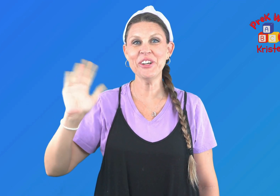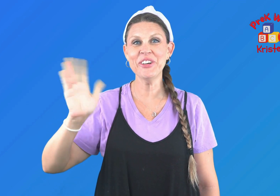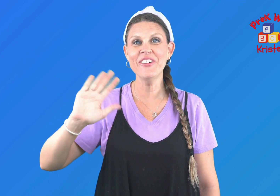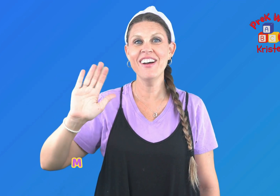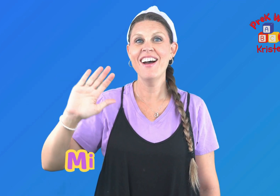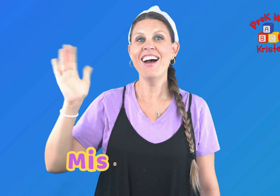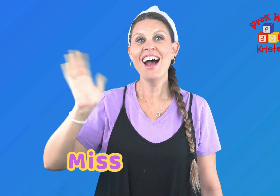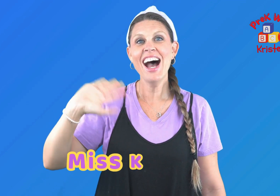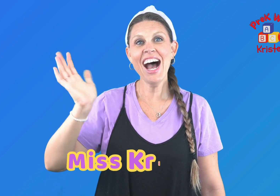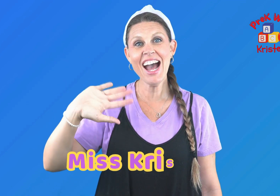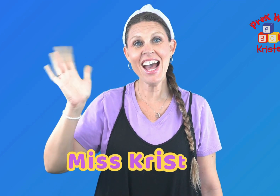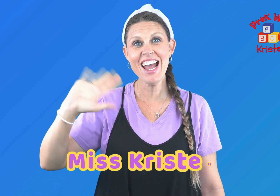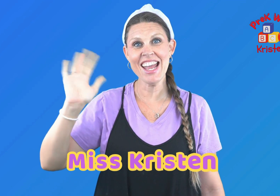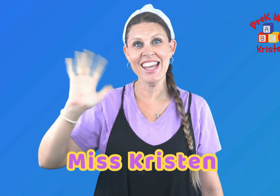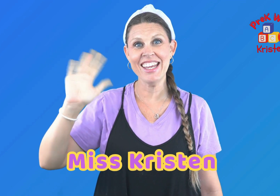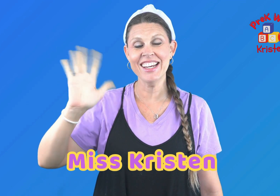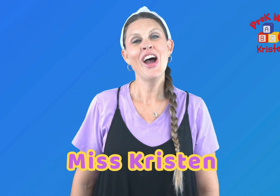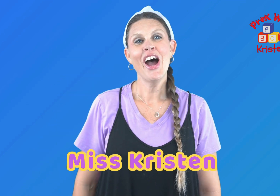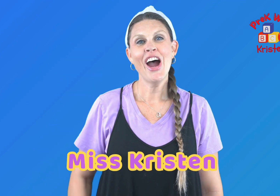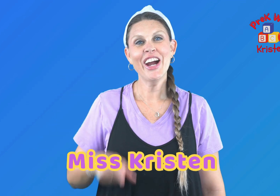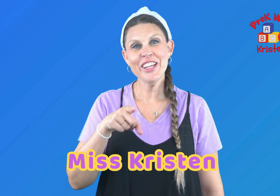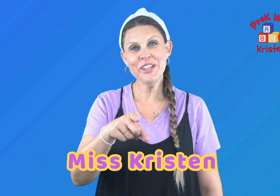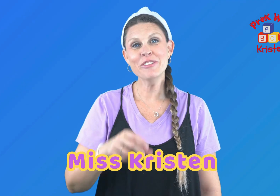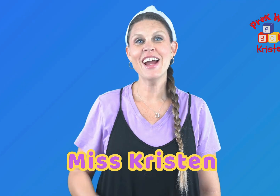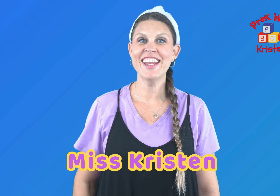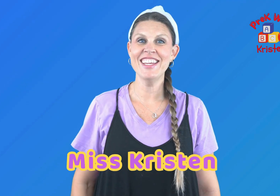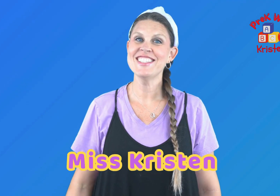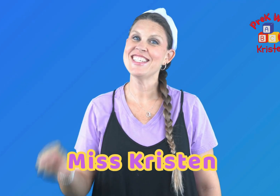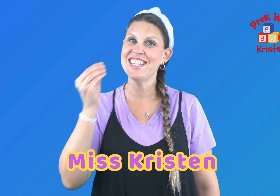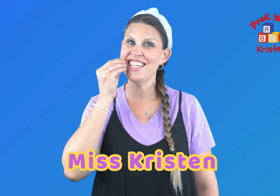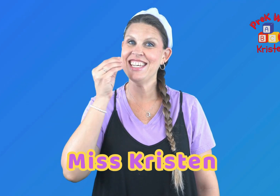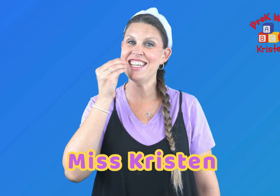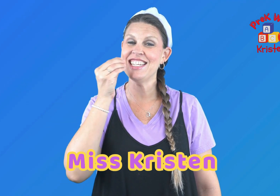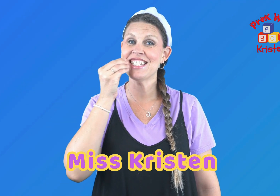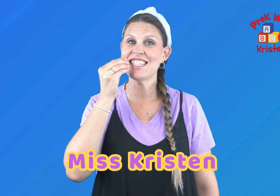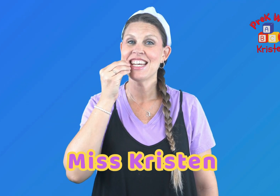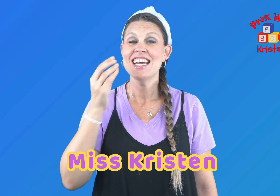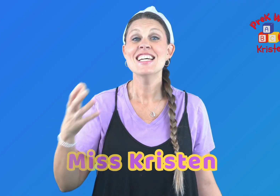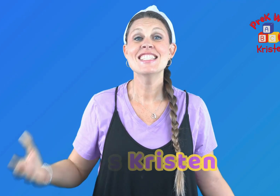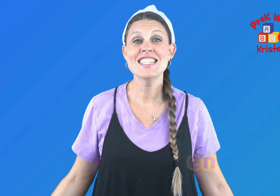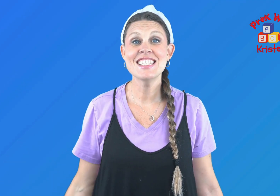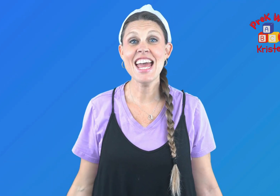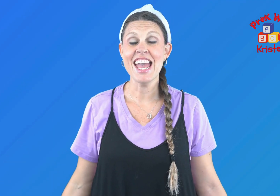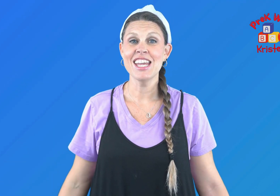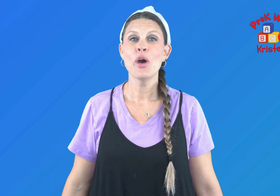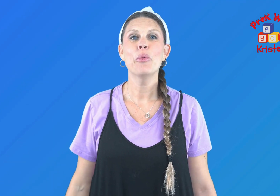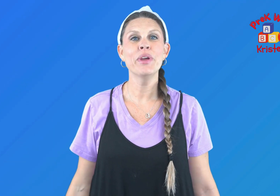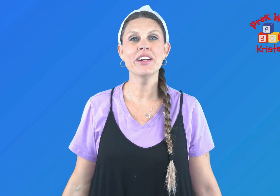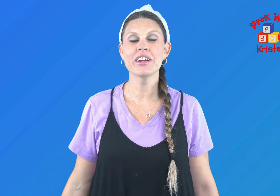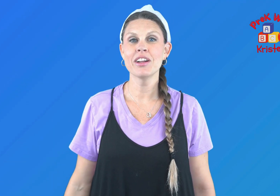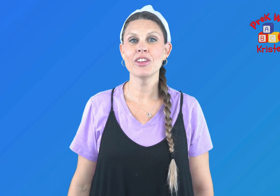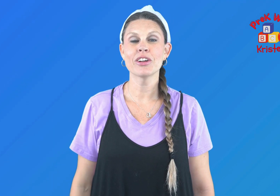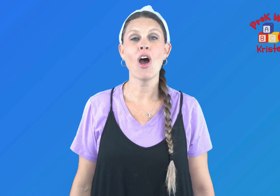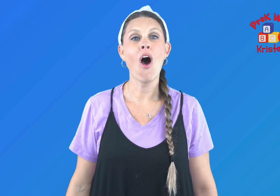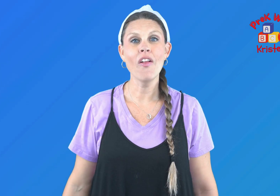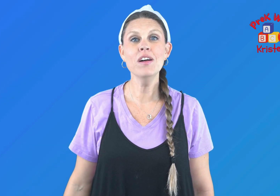Hello. Hi. Are you ready to eat? Today, we are going to learn all